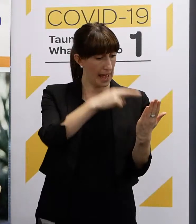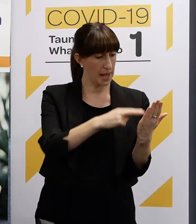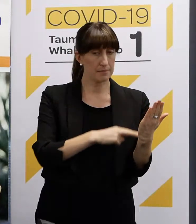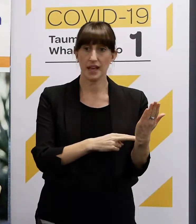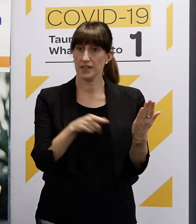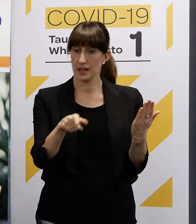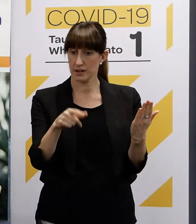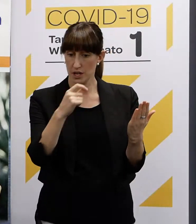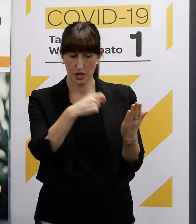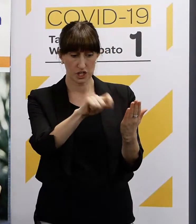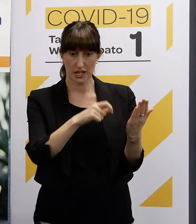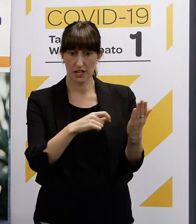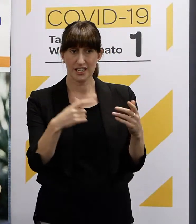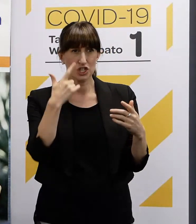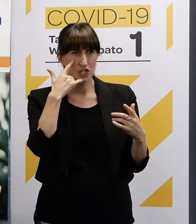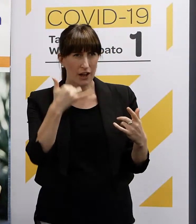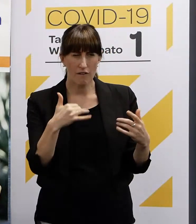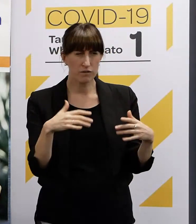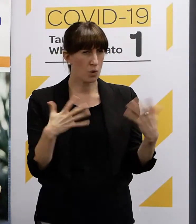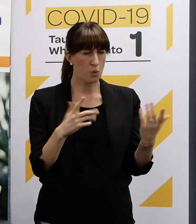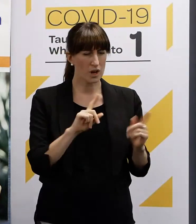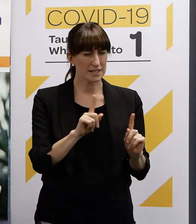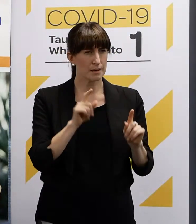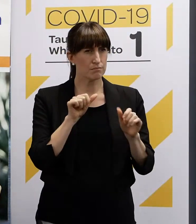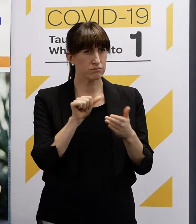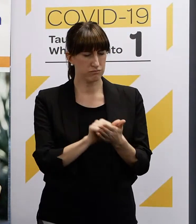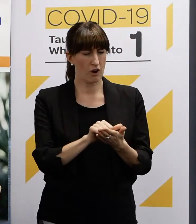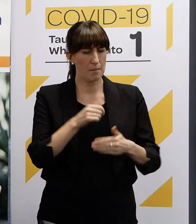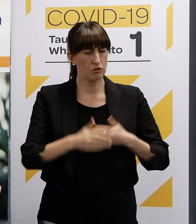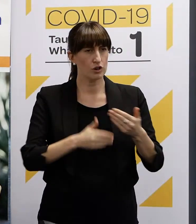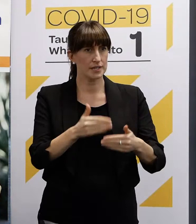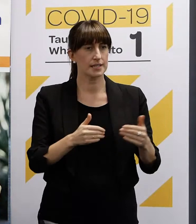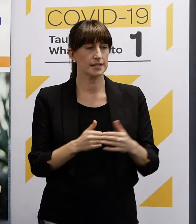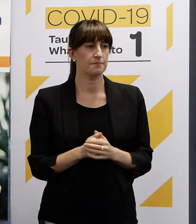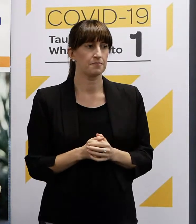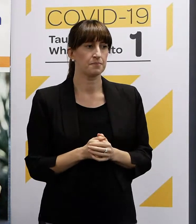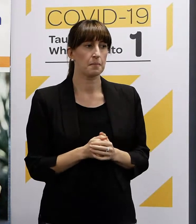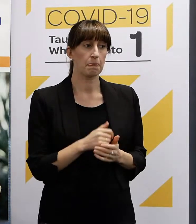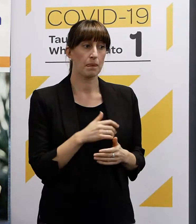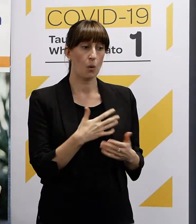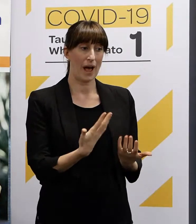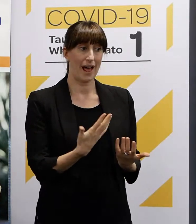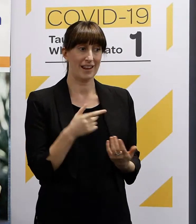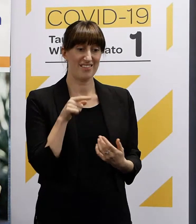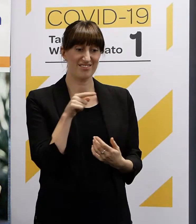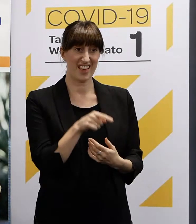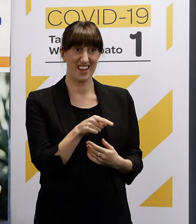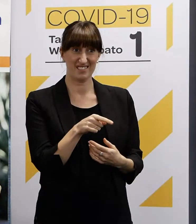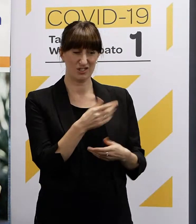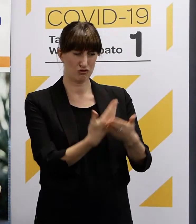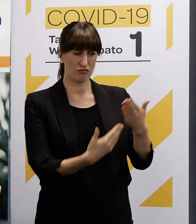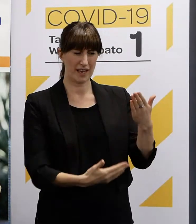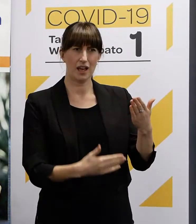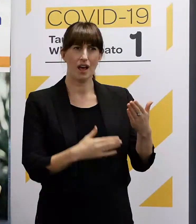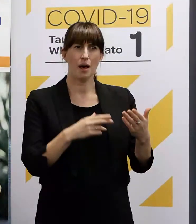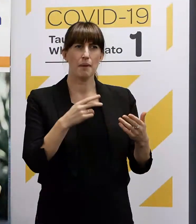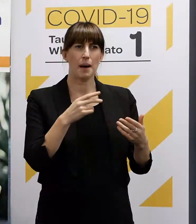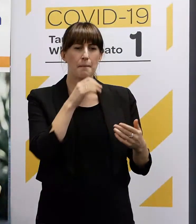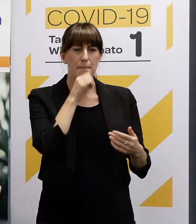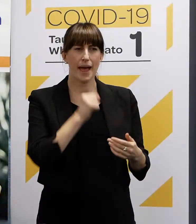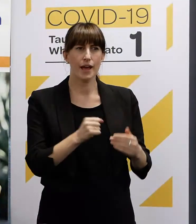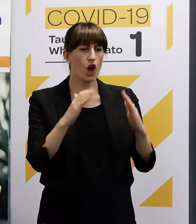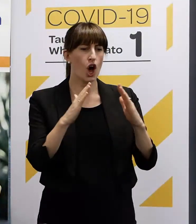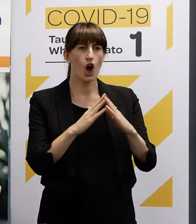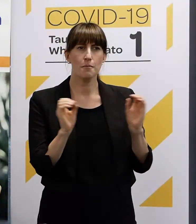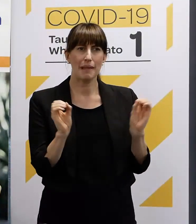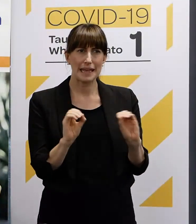other evidence provided, I'm not. I think that there's no evidence to prove that a homeless person got into one of the facilities. However, yes,